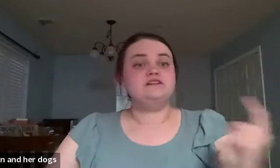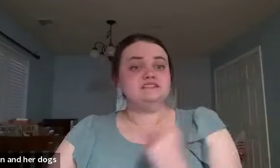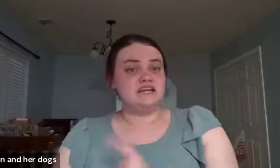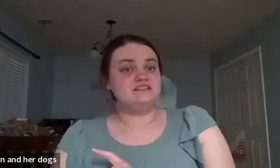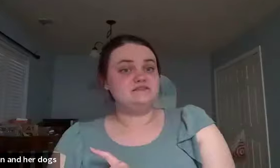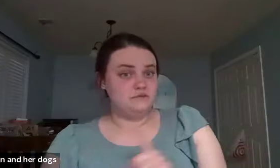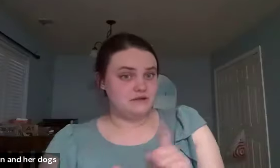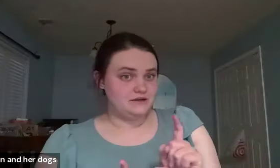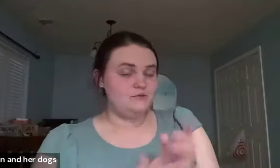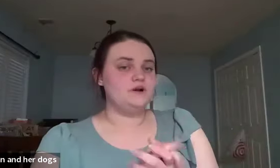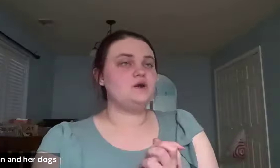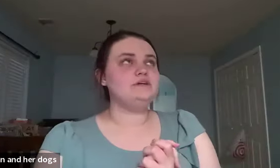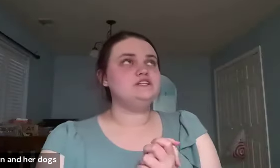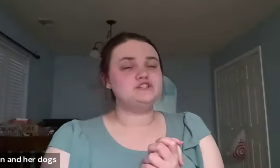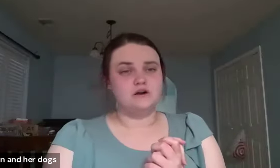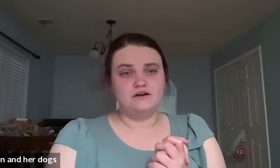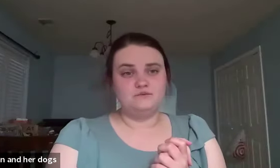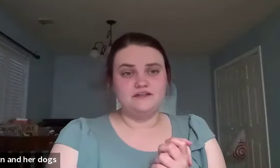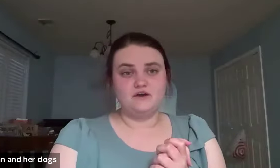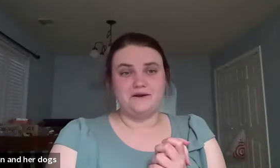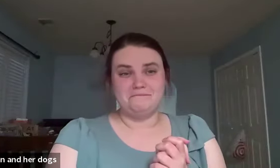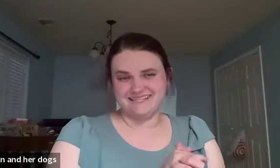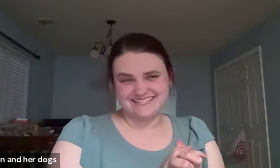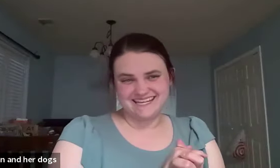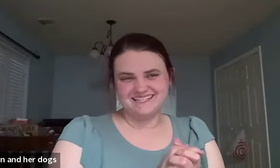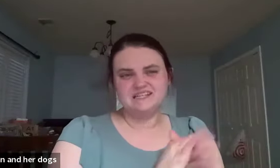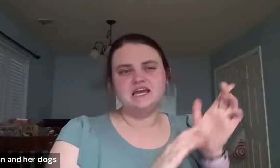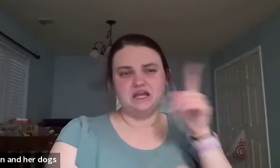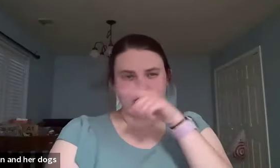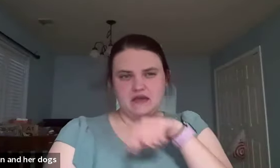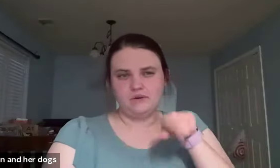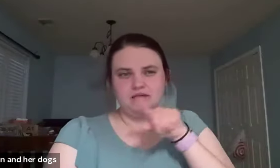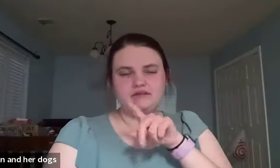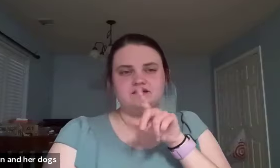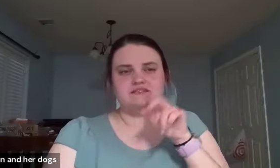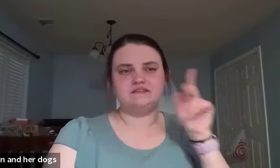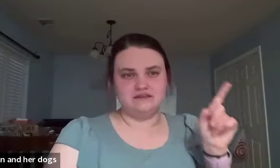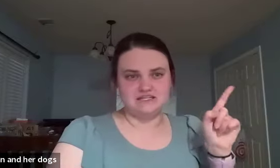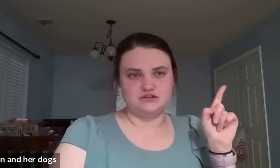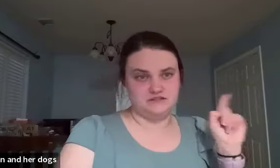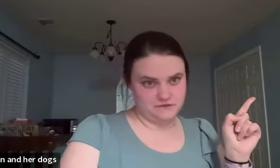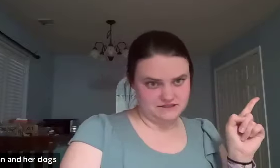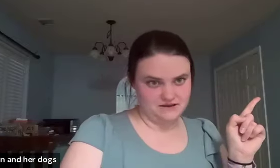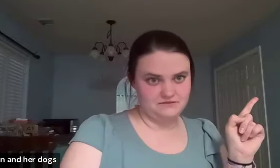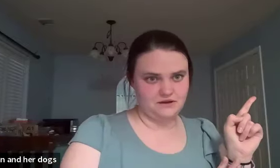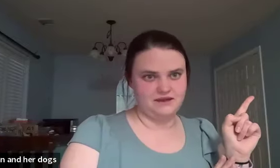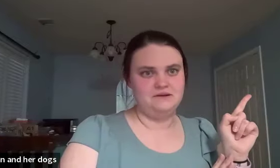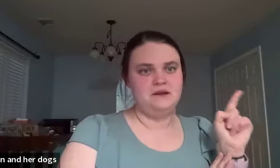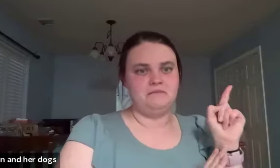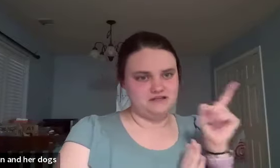our days of the week, we're going to start off with our Monday and go that way because Sundays are different sign. Okay. Monday